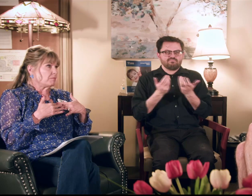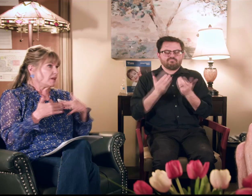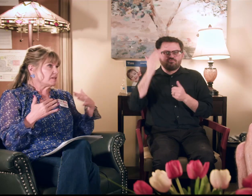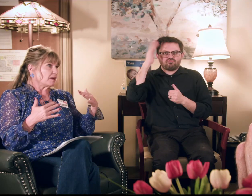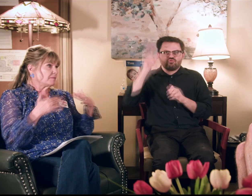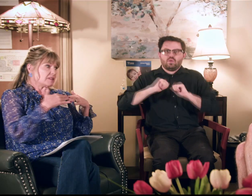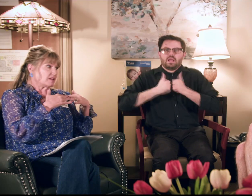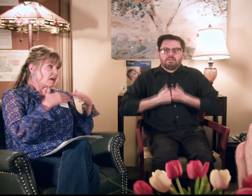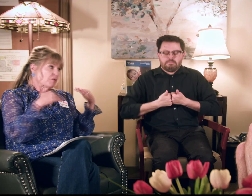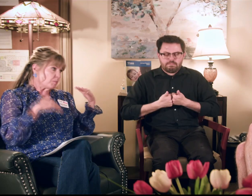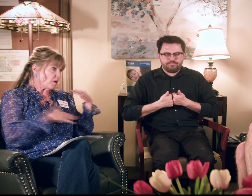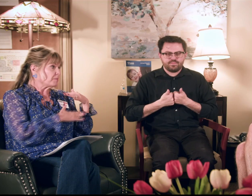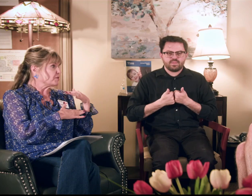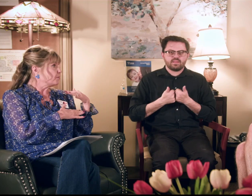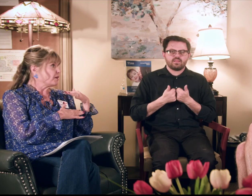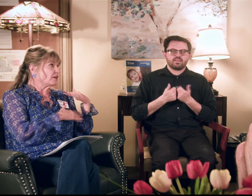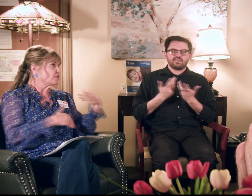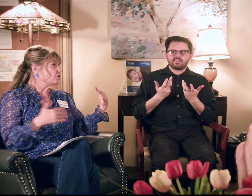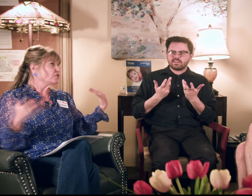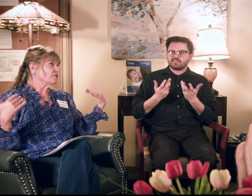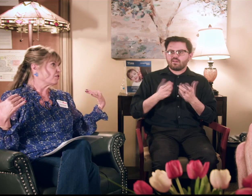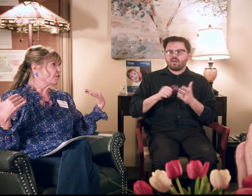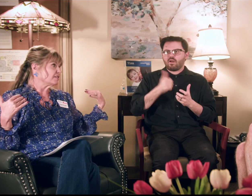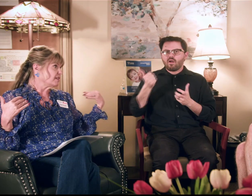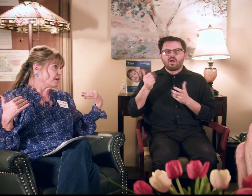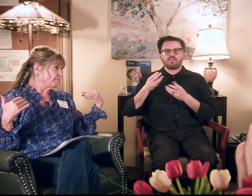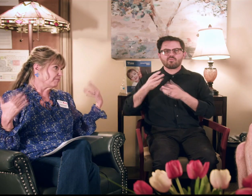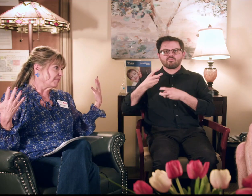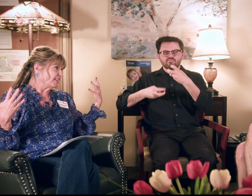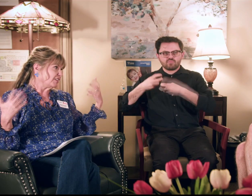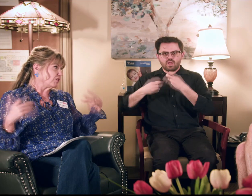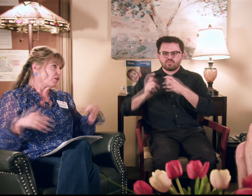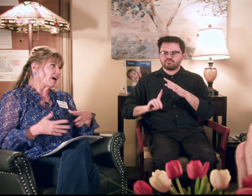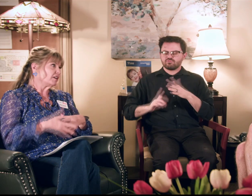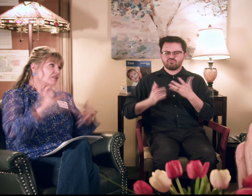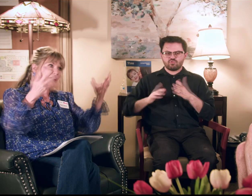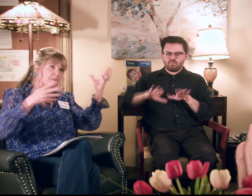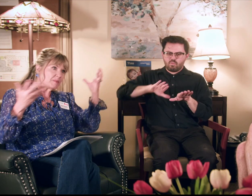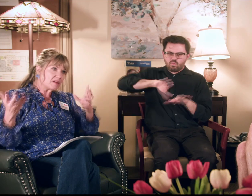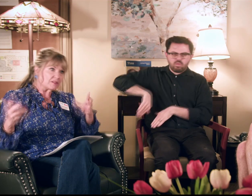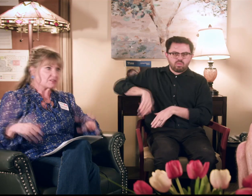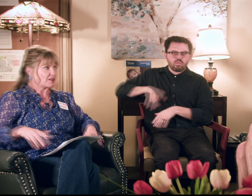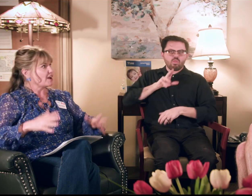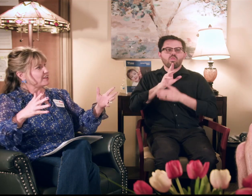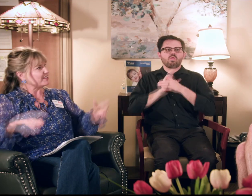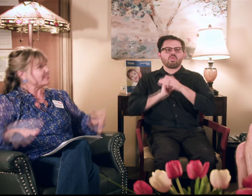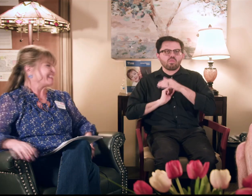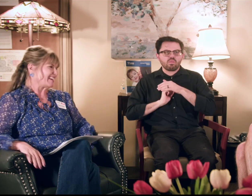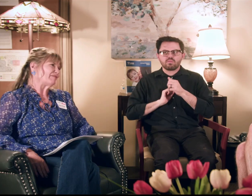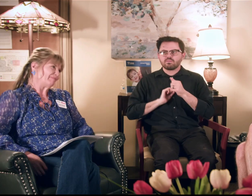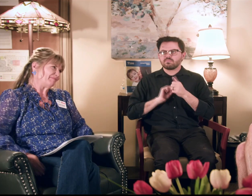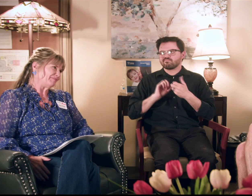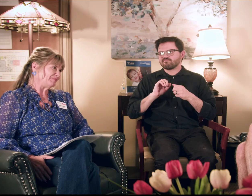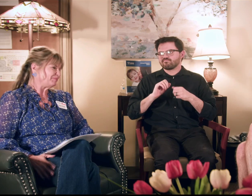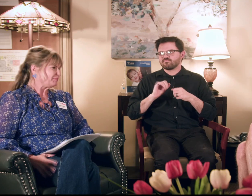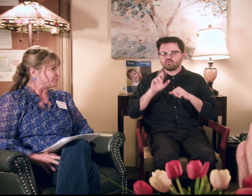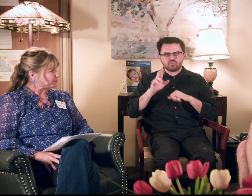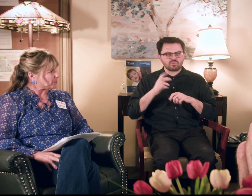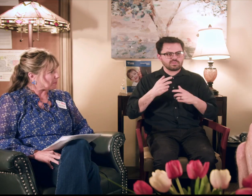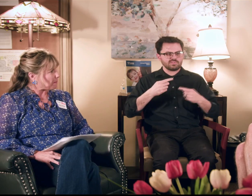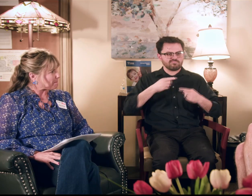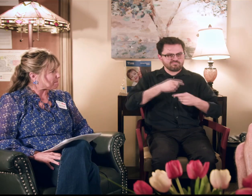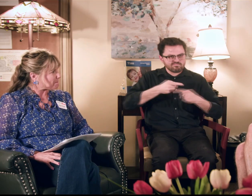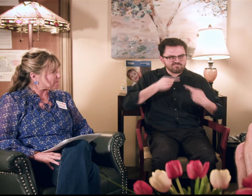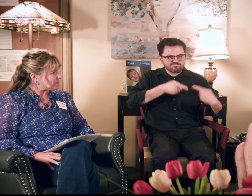Yeah. And many times, then other problems are buried because you Oh, just yeah. aren't going to see them. Yeah. Or how do you divide bills, or how do you? Yeah, that's